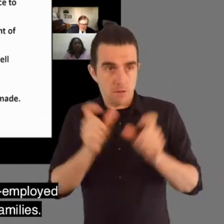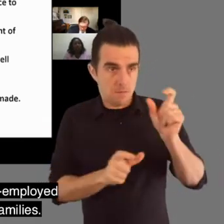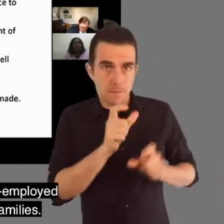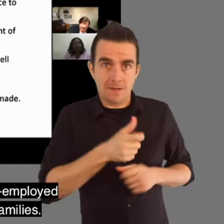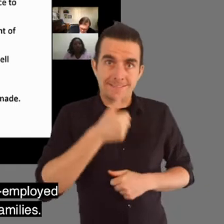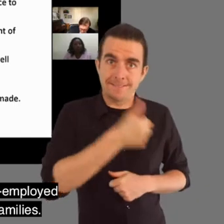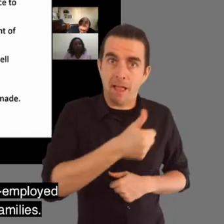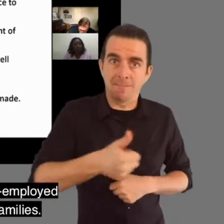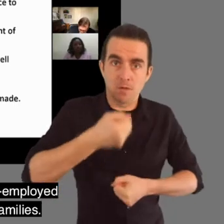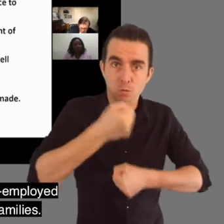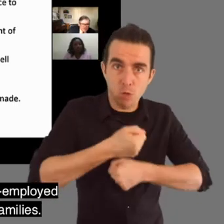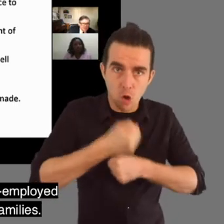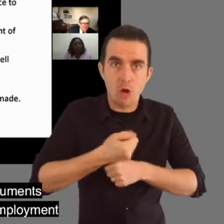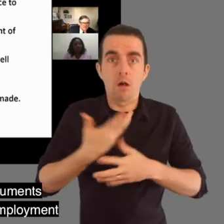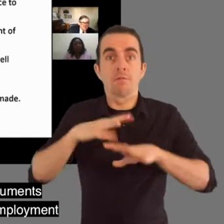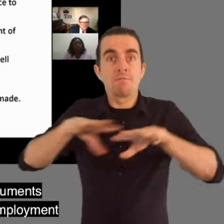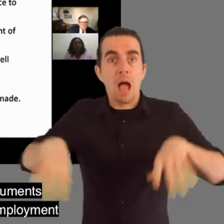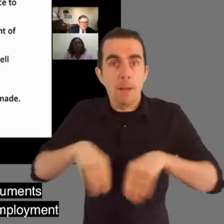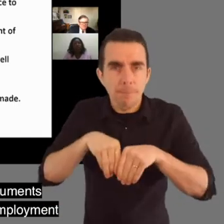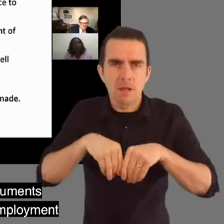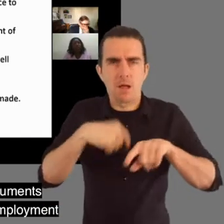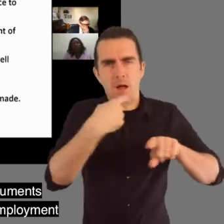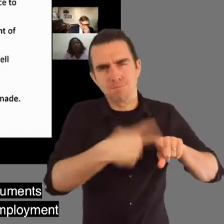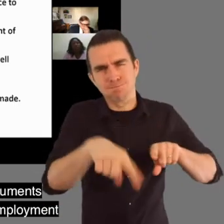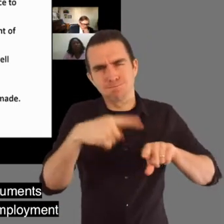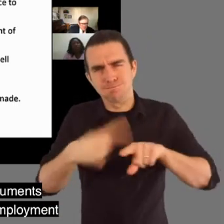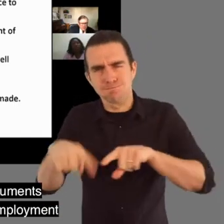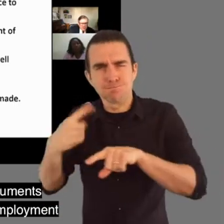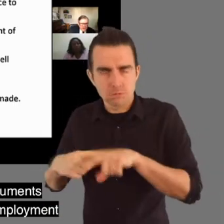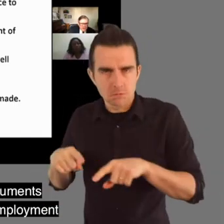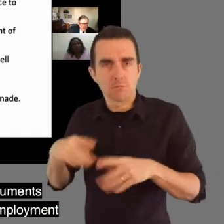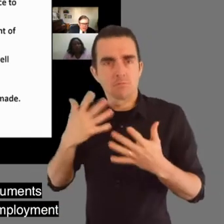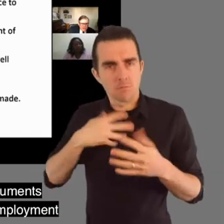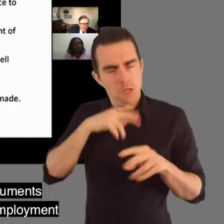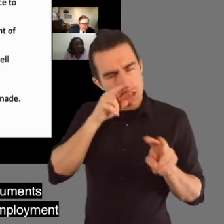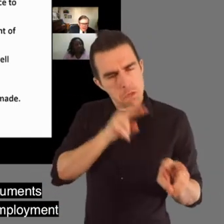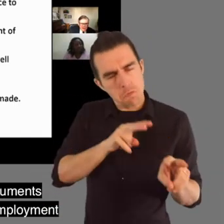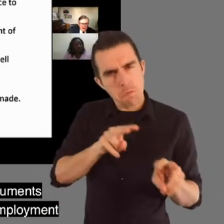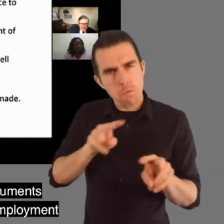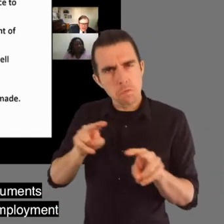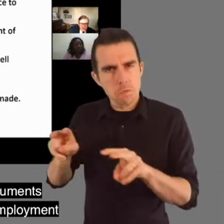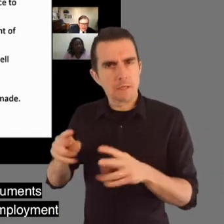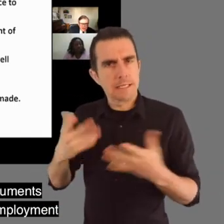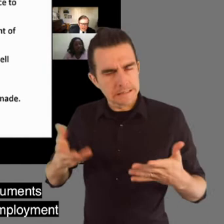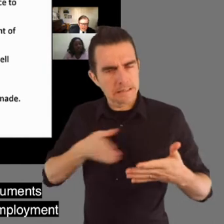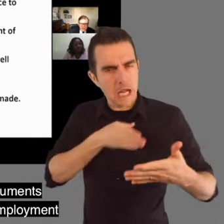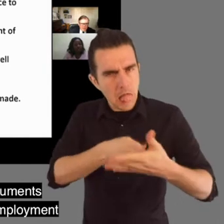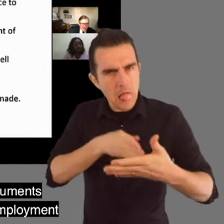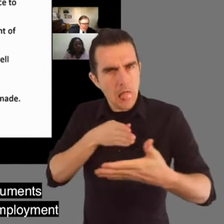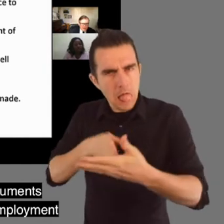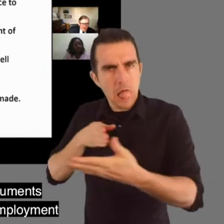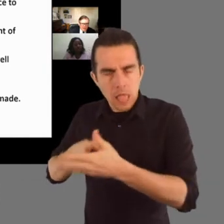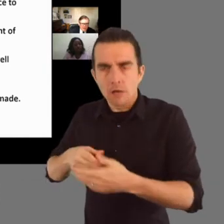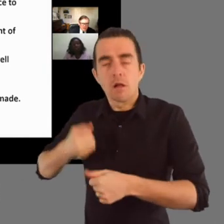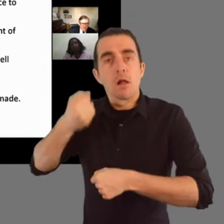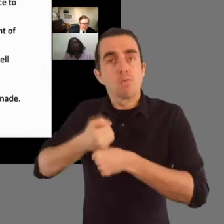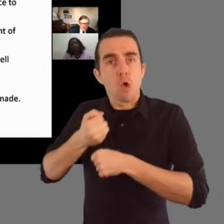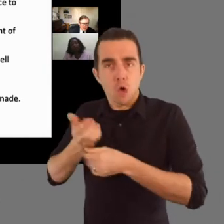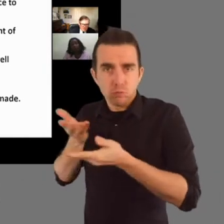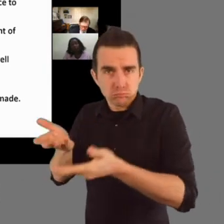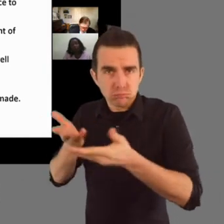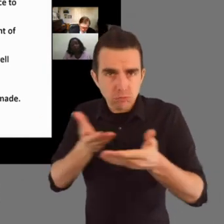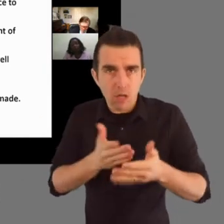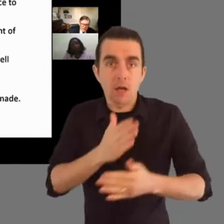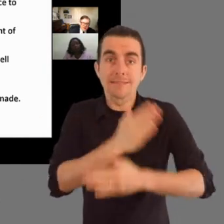disabled people and their families. As we demonstrate, all arguments and barriers that hinder the employment of